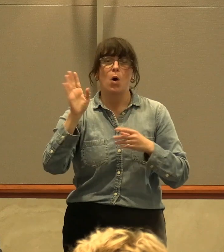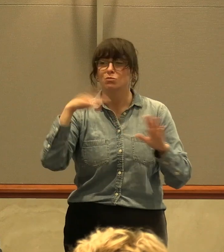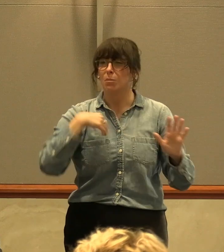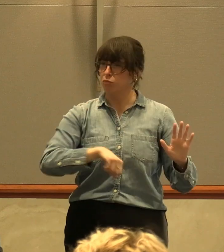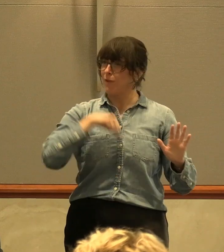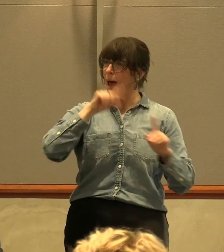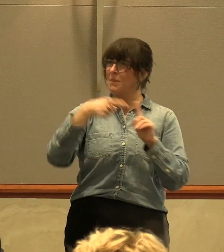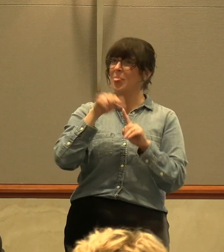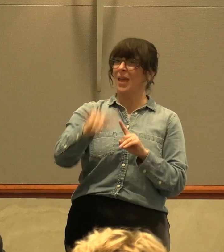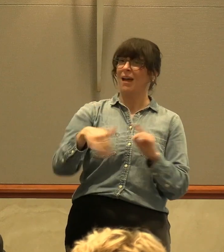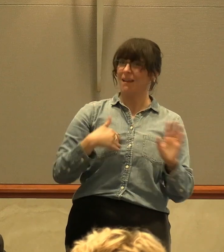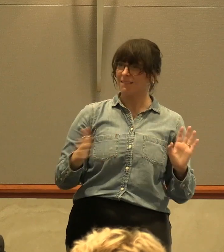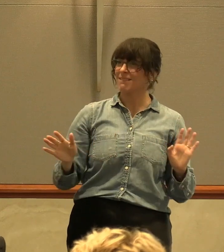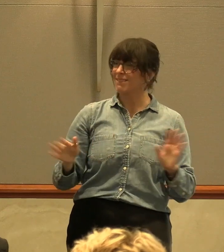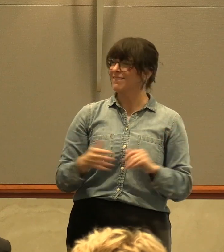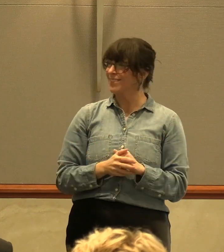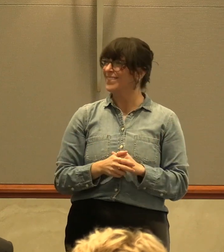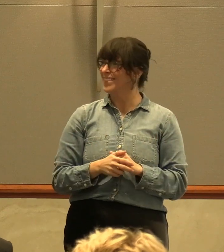proud about that.